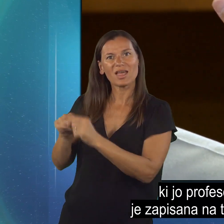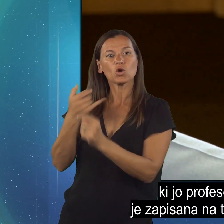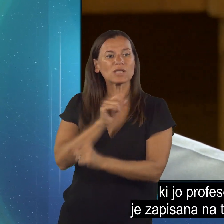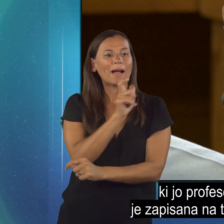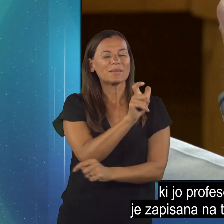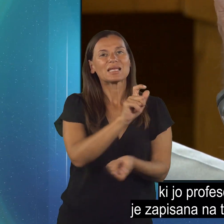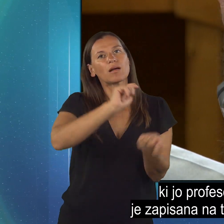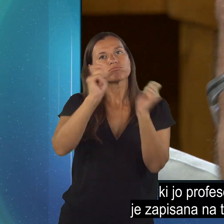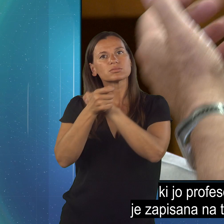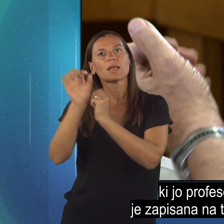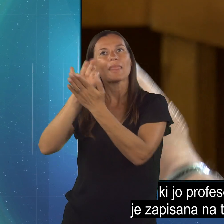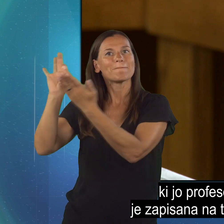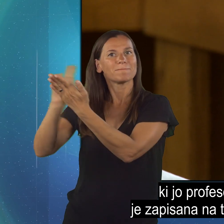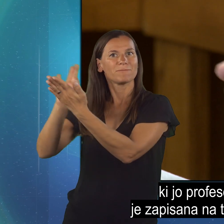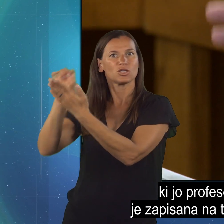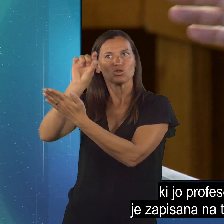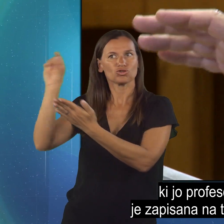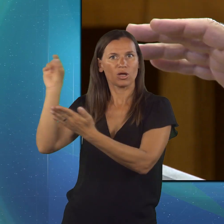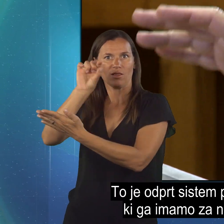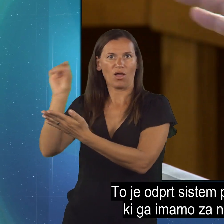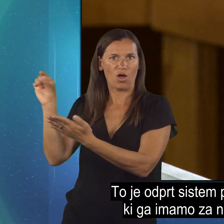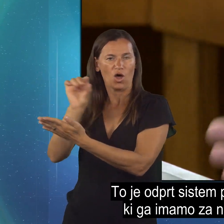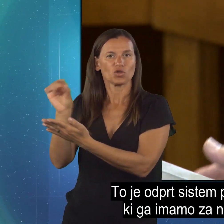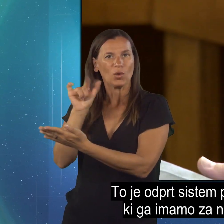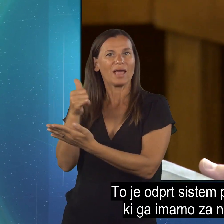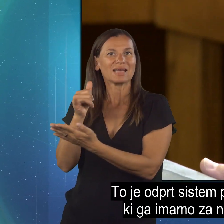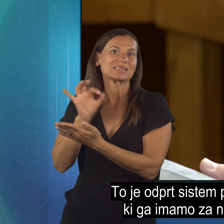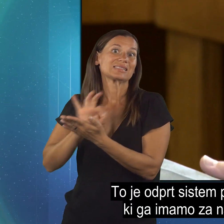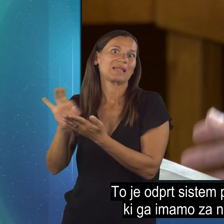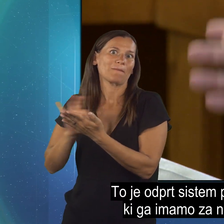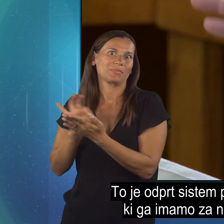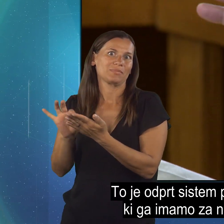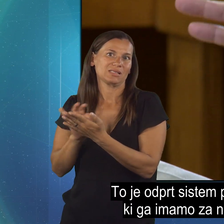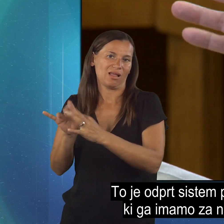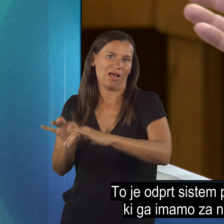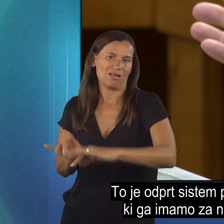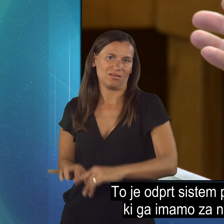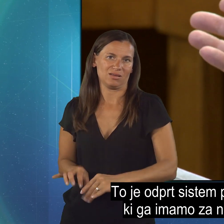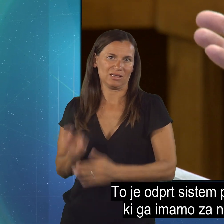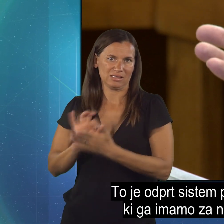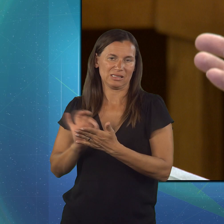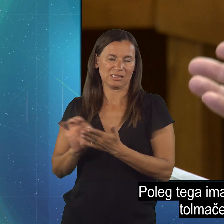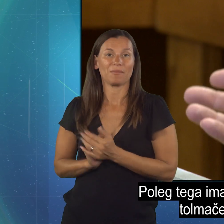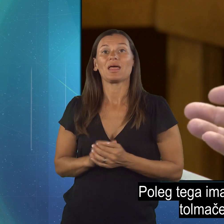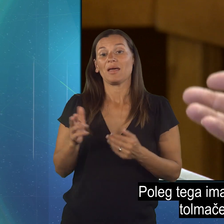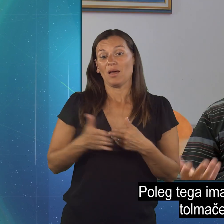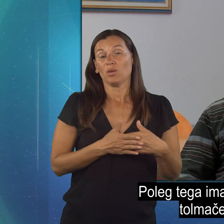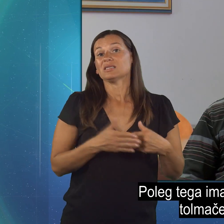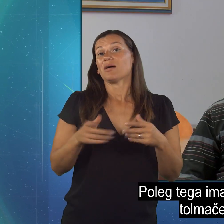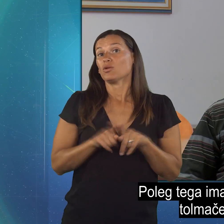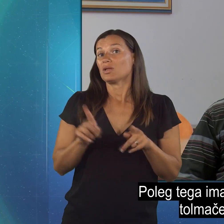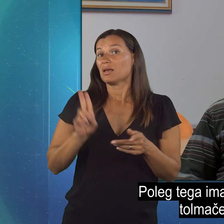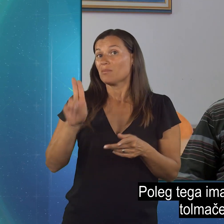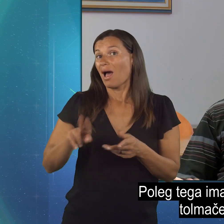professor says is written on that screen. This open captioning system that we have for our students. In addition to that, we have